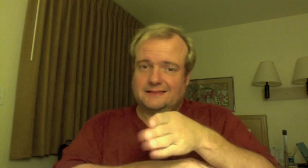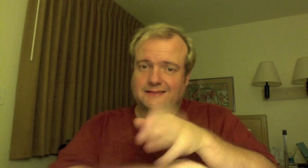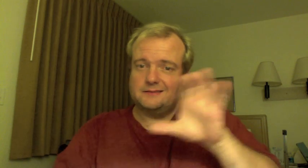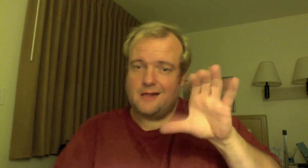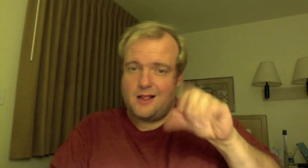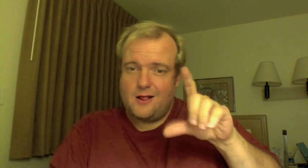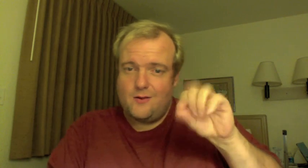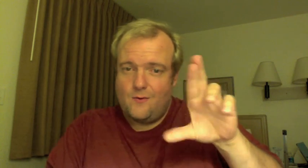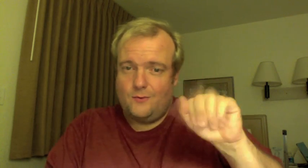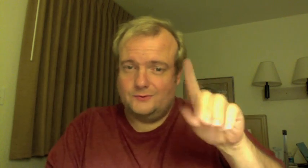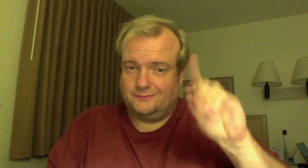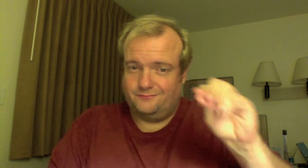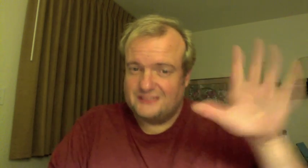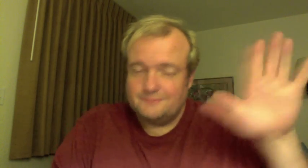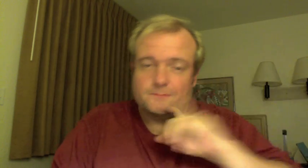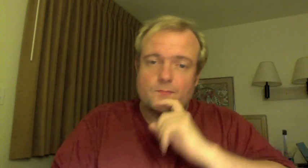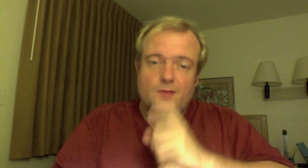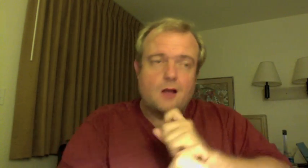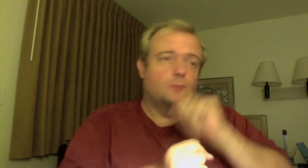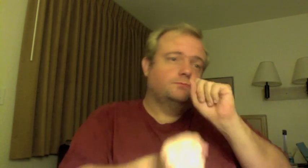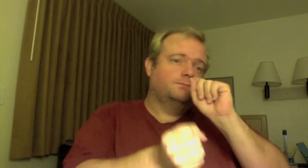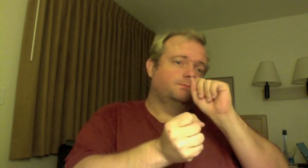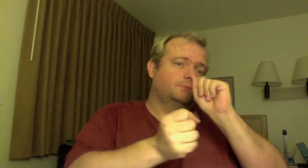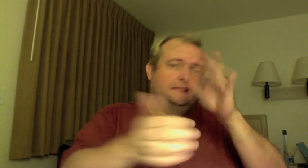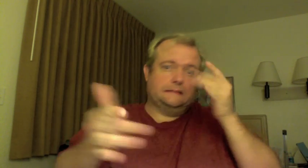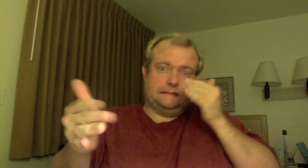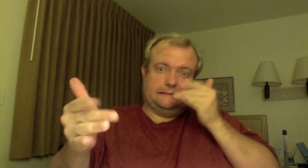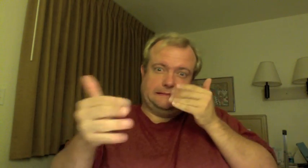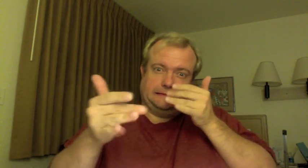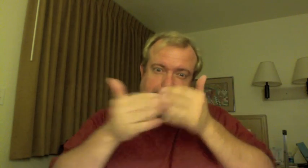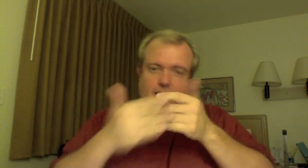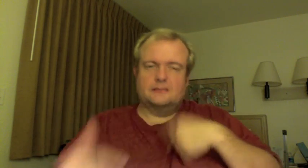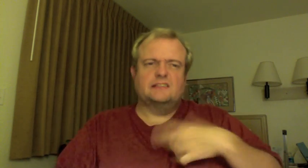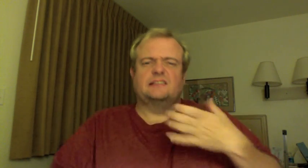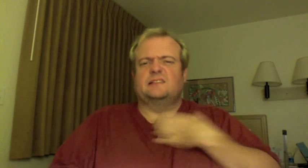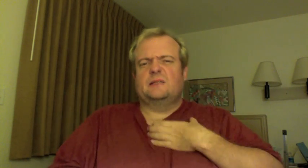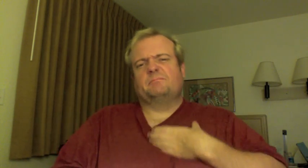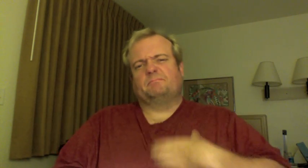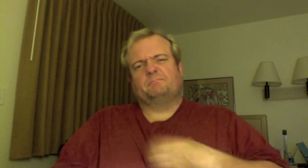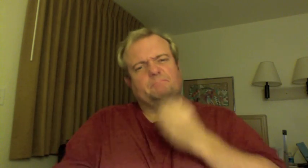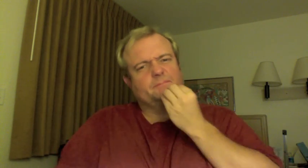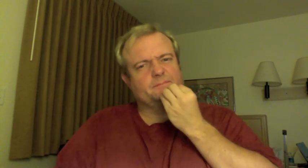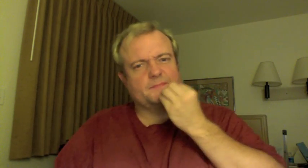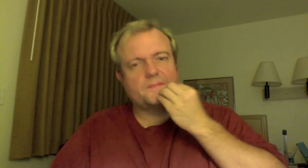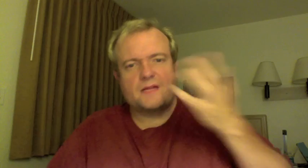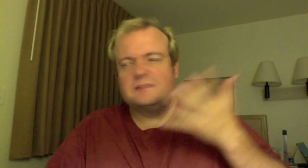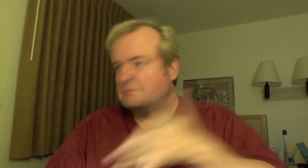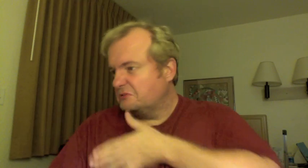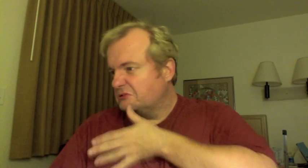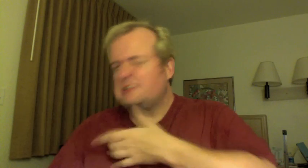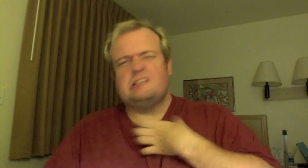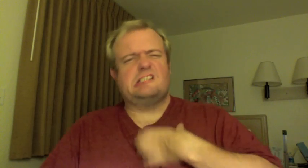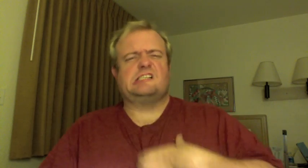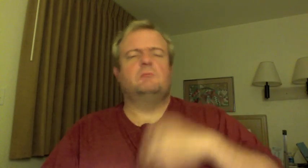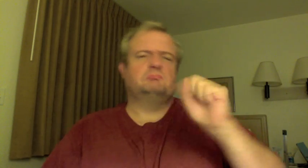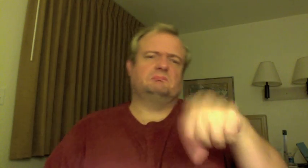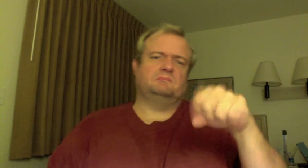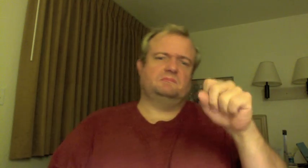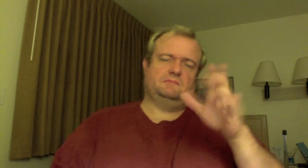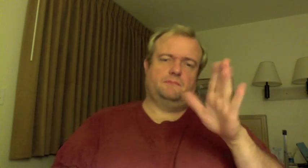this particular milestone on time, then it was likely that the Olympic Games would have to be postponed. For us, this would be a horrifying